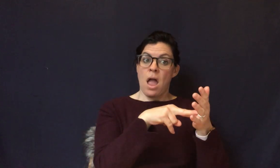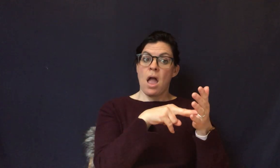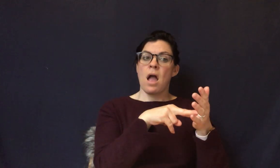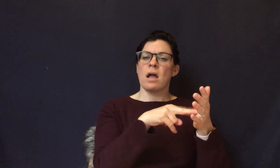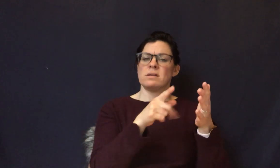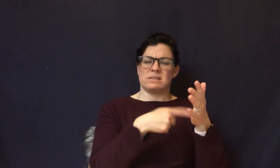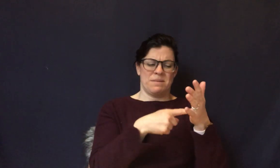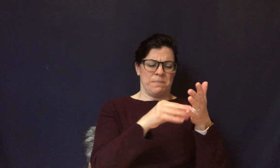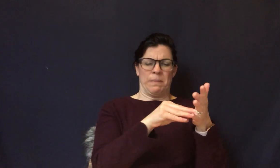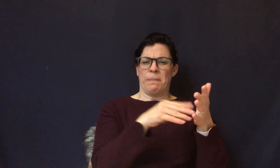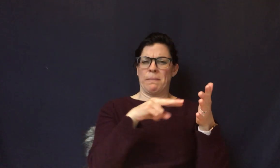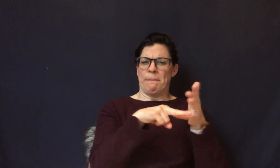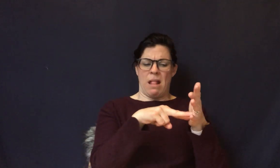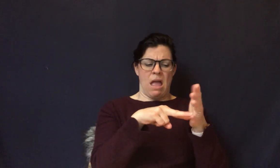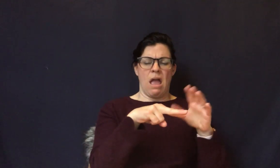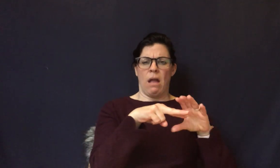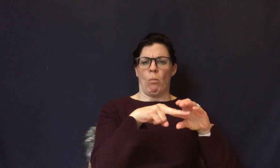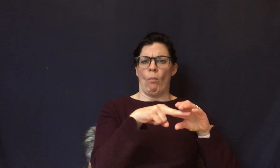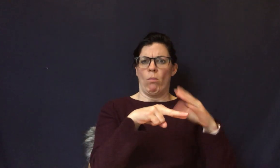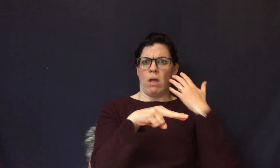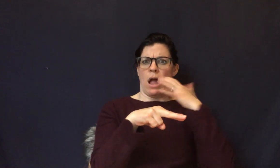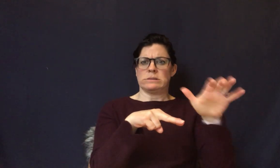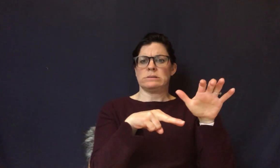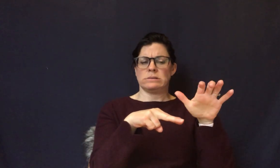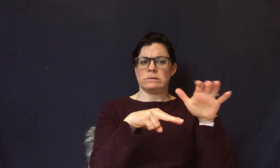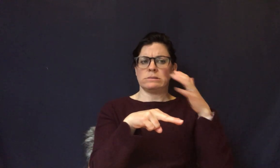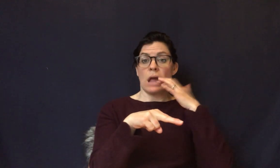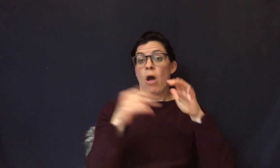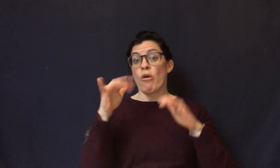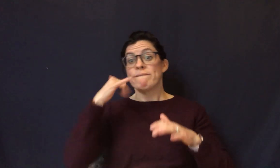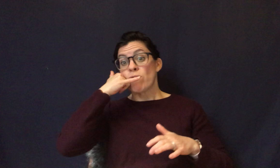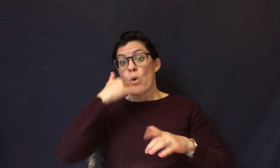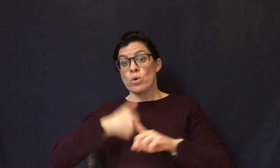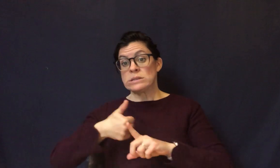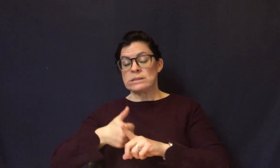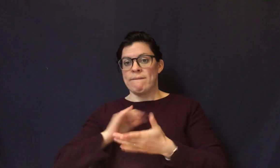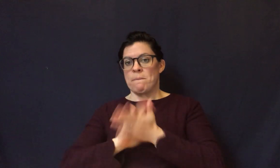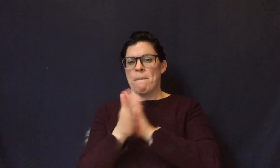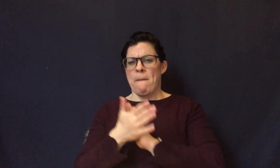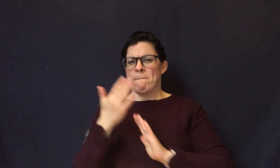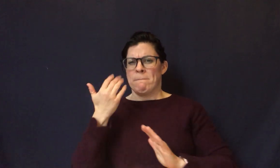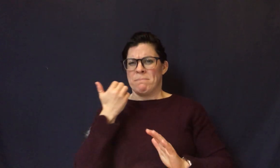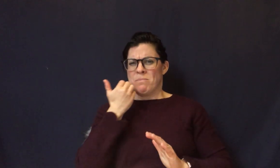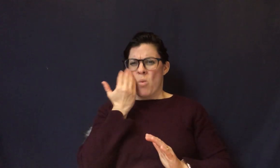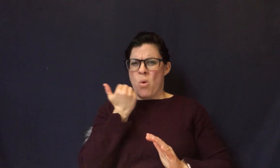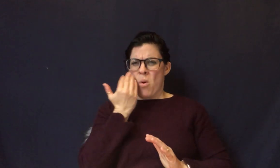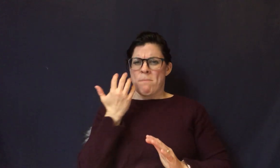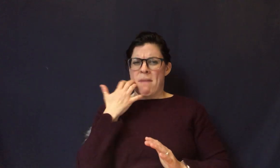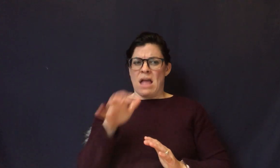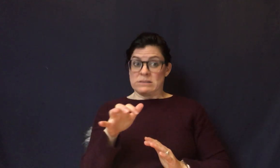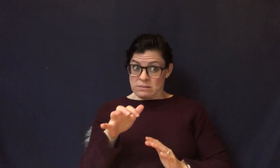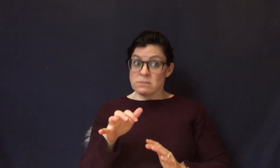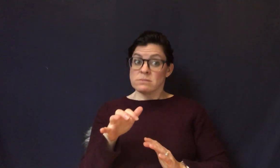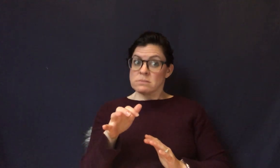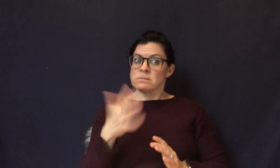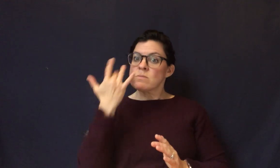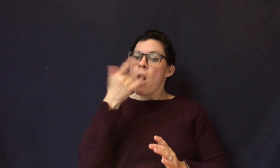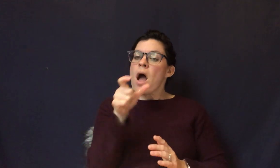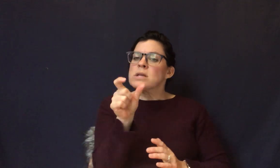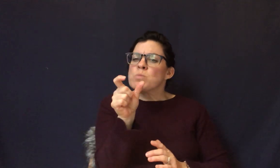Yes. Yes. Okay. So it heats up because it's a small little cube that they put all these little coils of windings